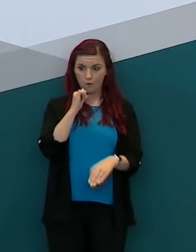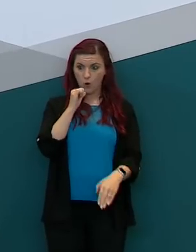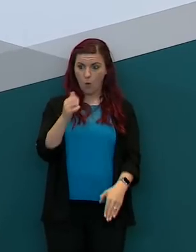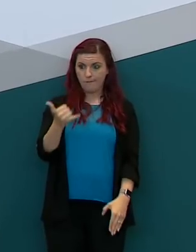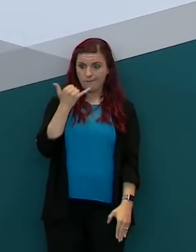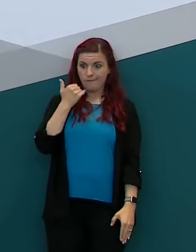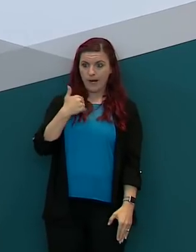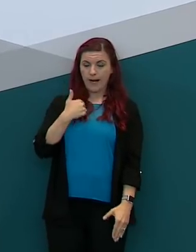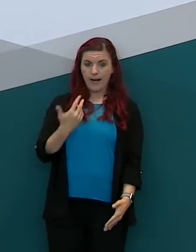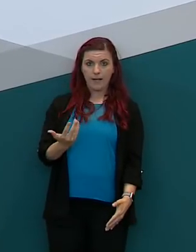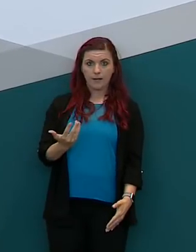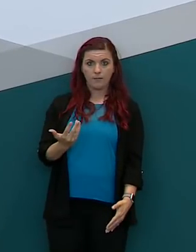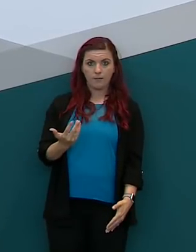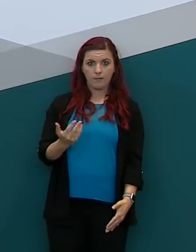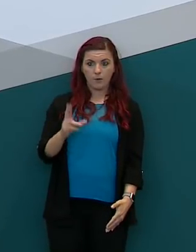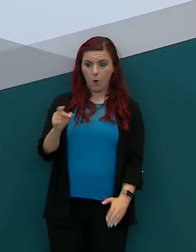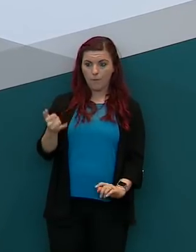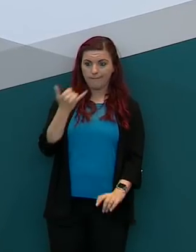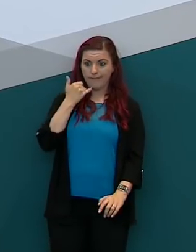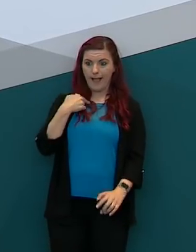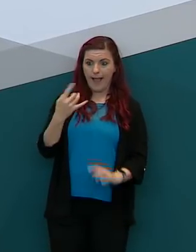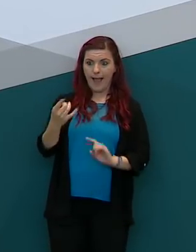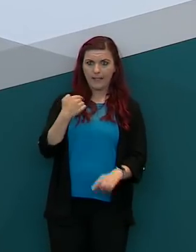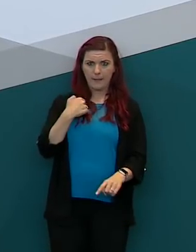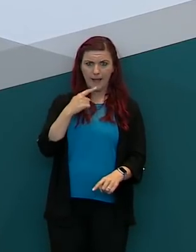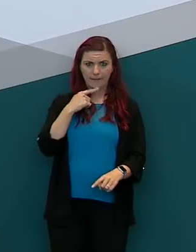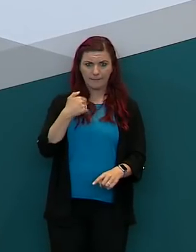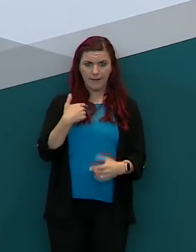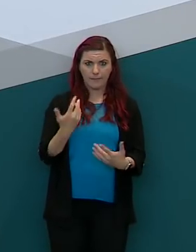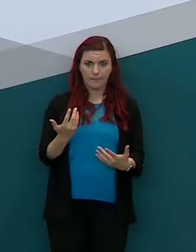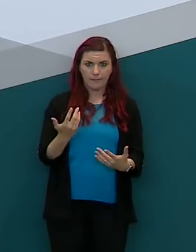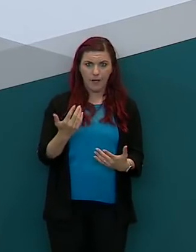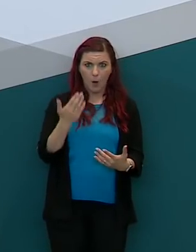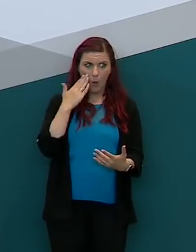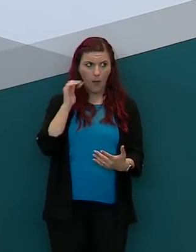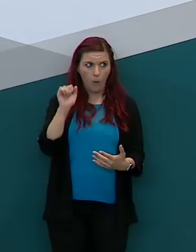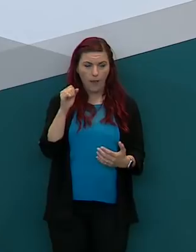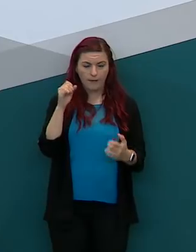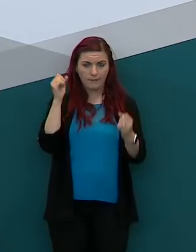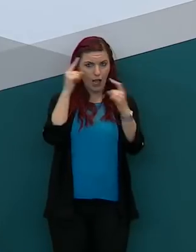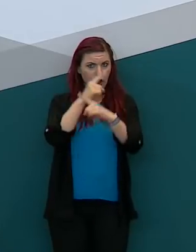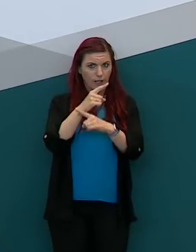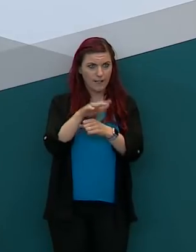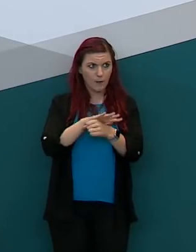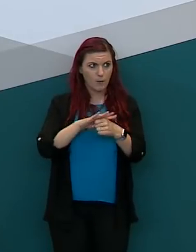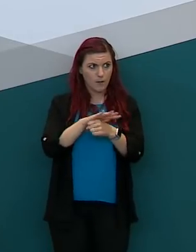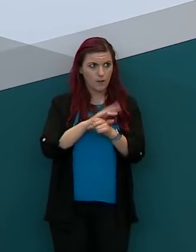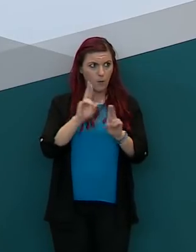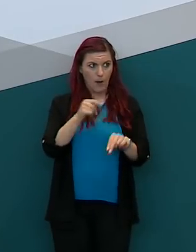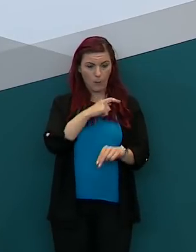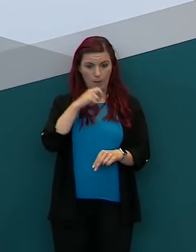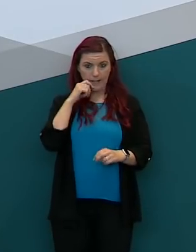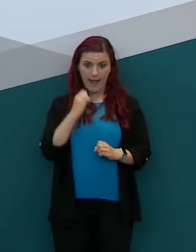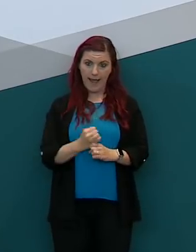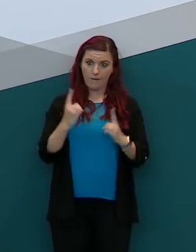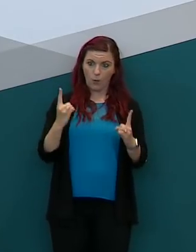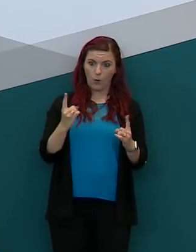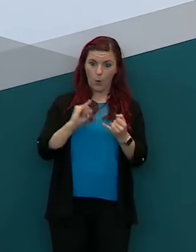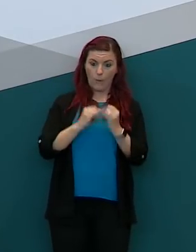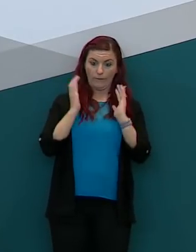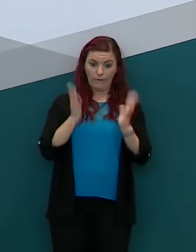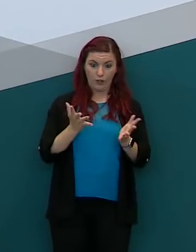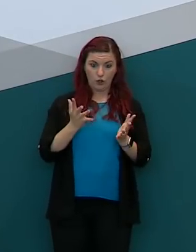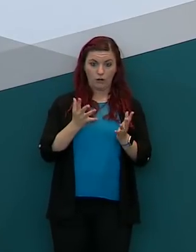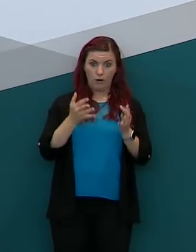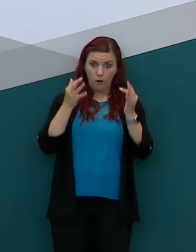contact tracing, and they're actually, healthcare workers, that they say none of their family have been phoned. can we say everybody who's confirmed positive